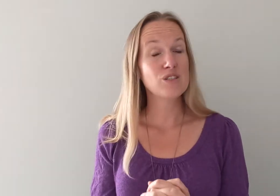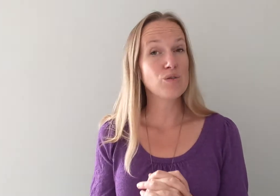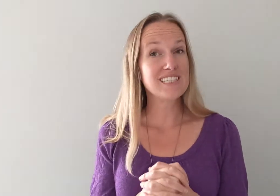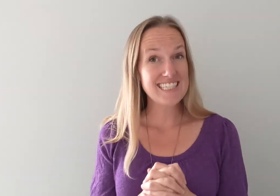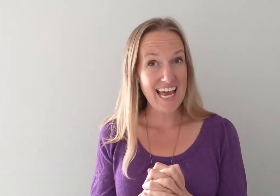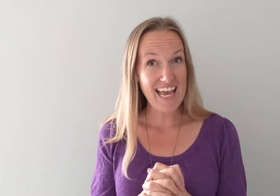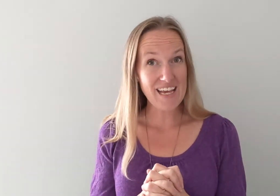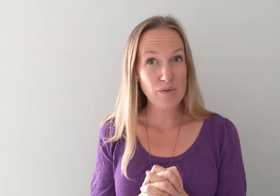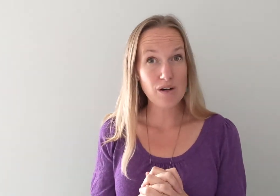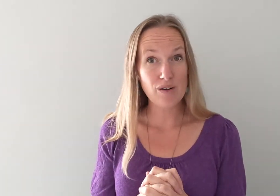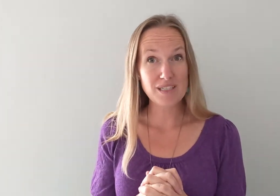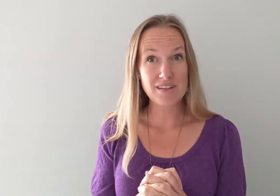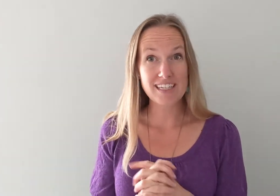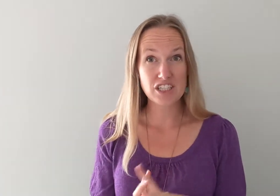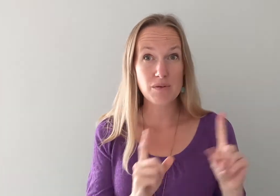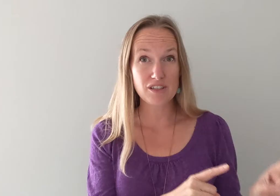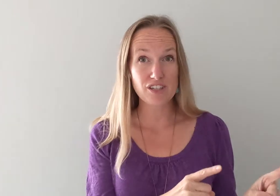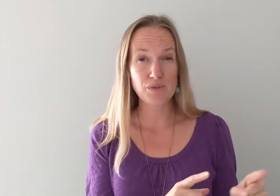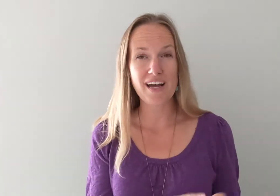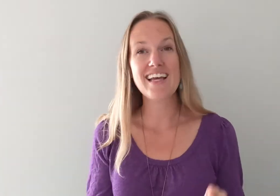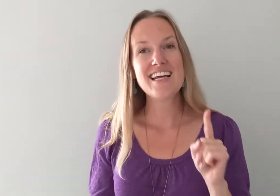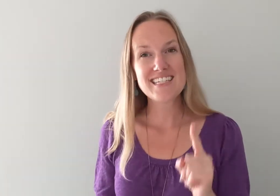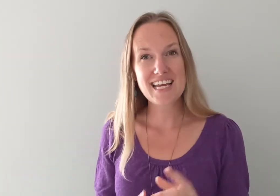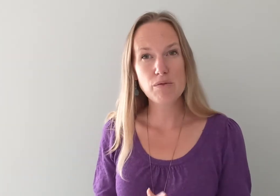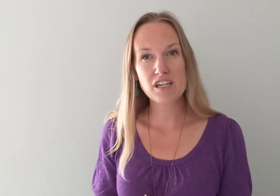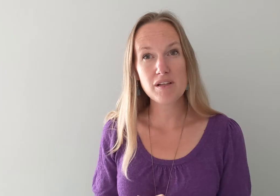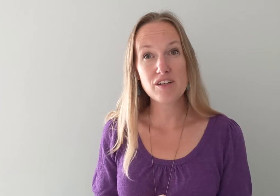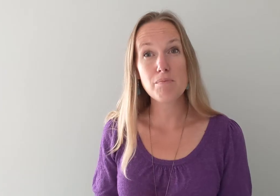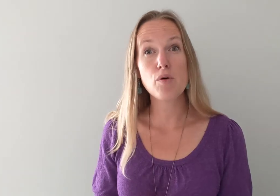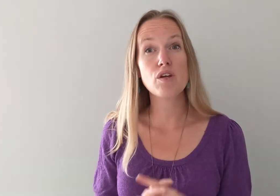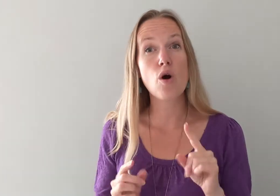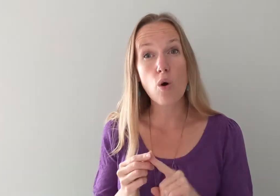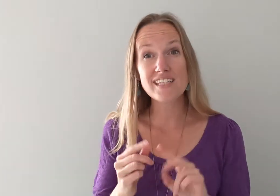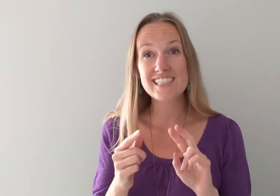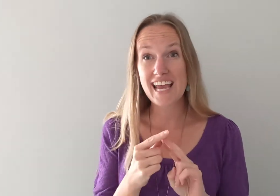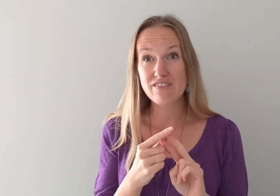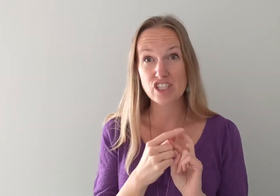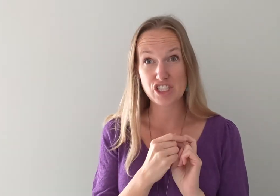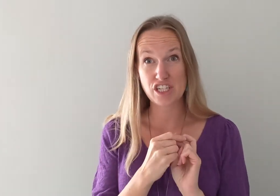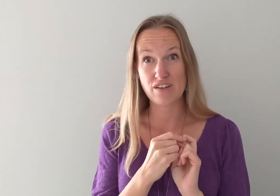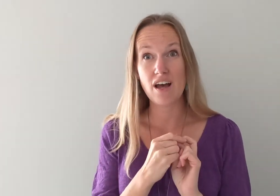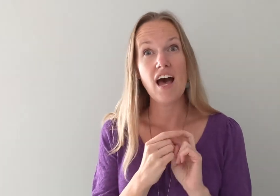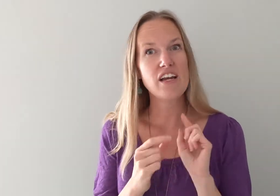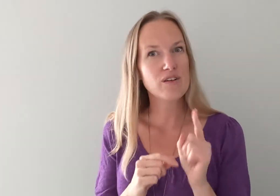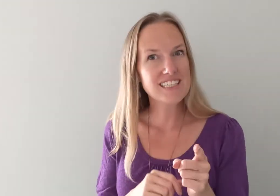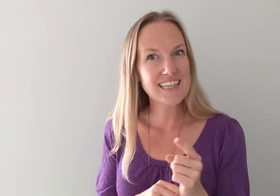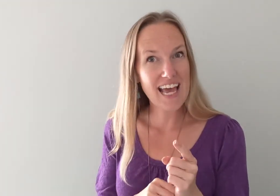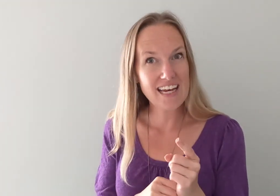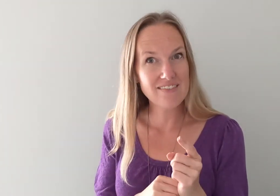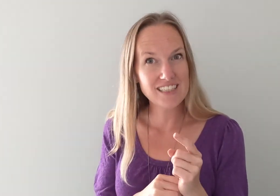So today yesterday we learned verse 1. Today we're going to be learning both the chorus and verse 2. I know I said at the end of